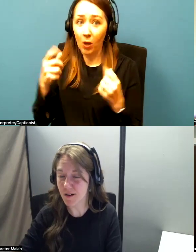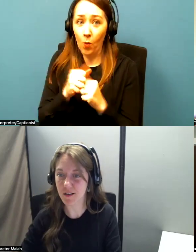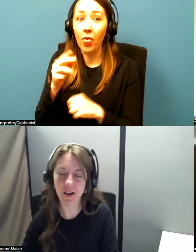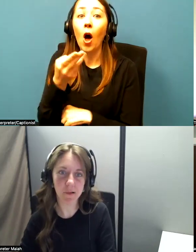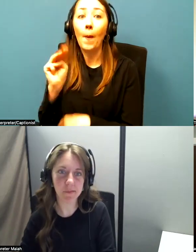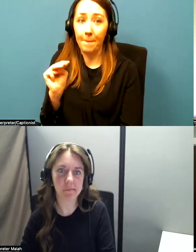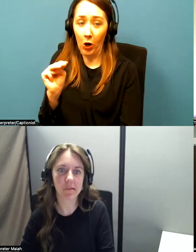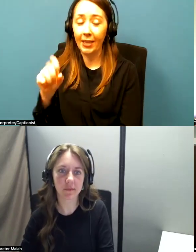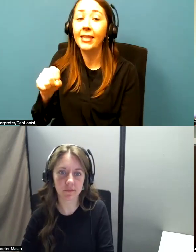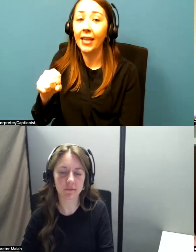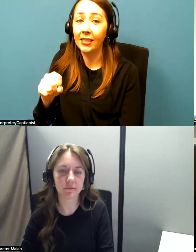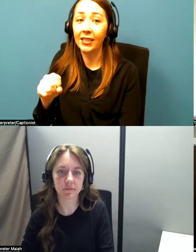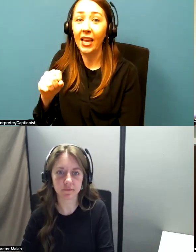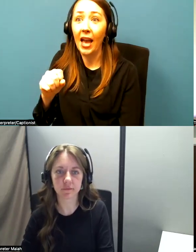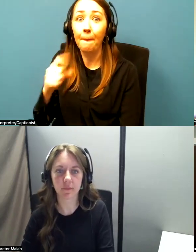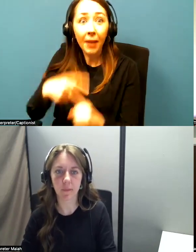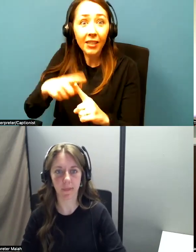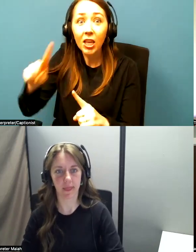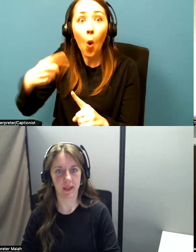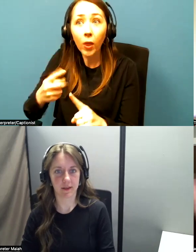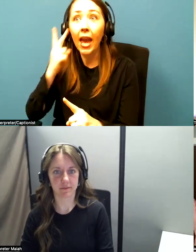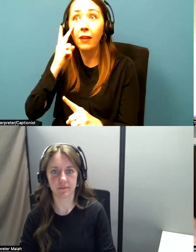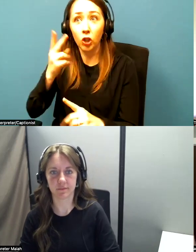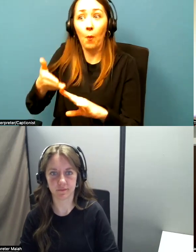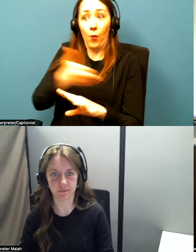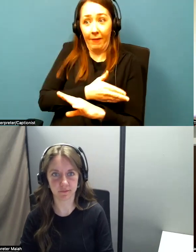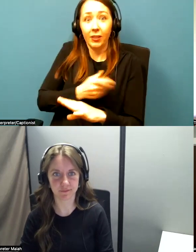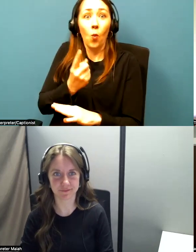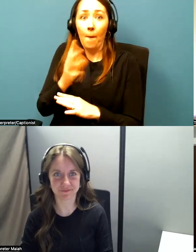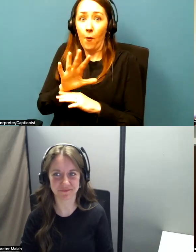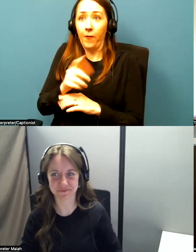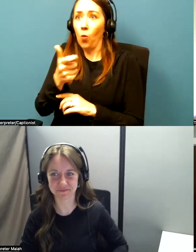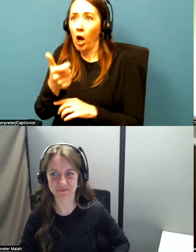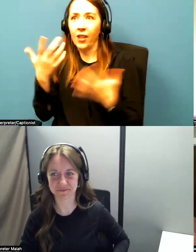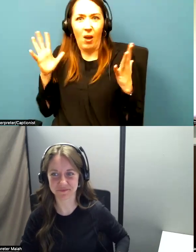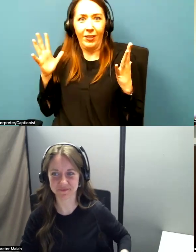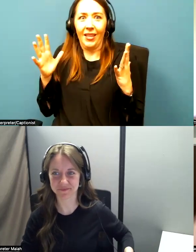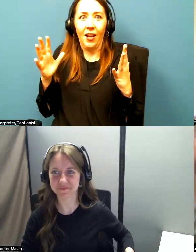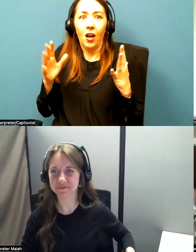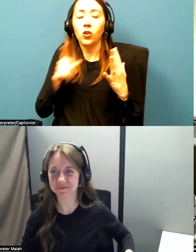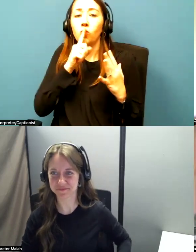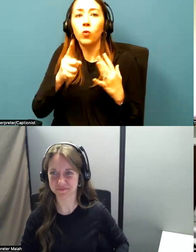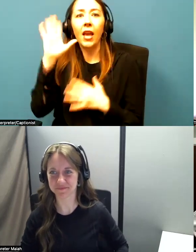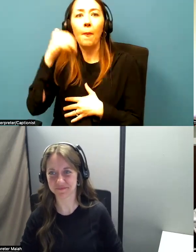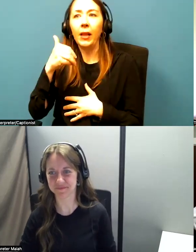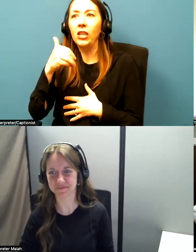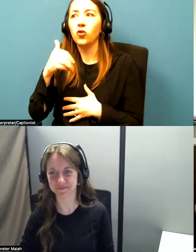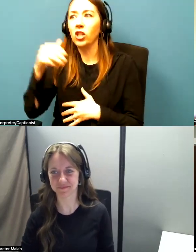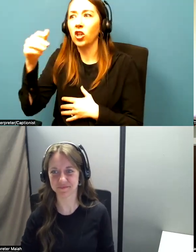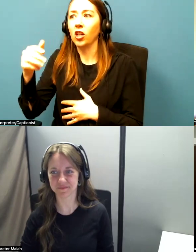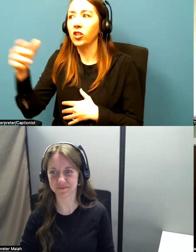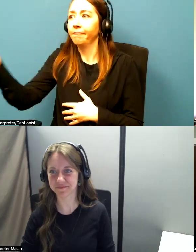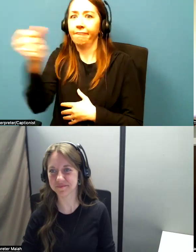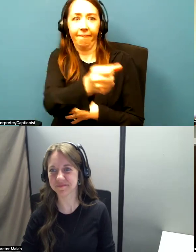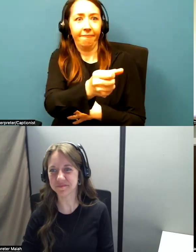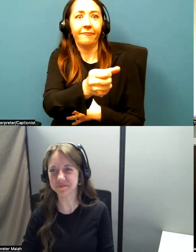only ever seen one movie. So it's basically like you're taking a complete stranger out of nowhere, and you're like, "Hi, spend